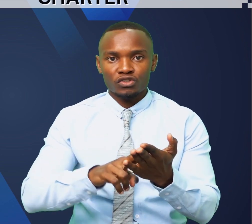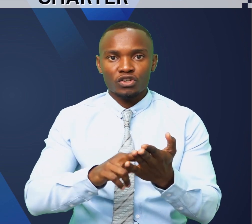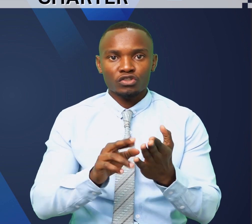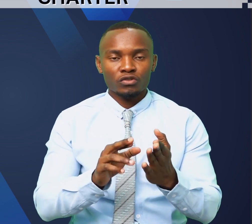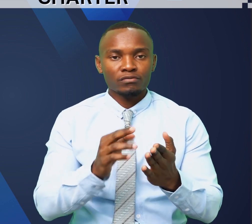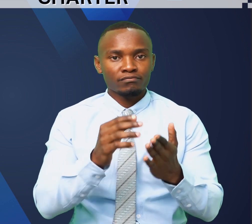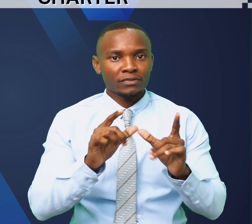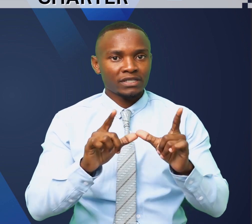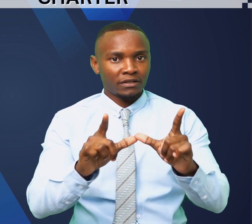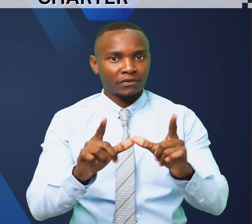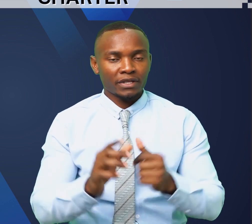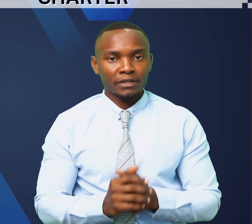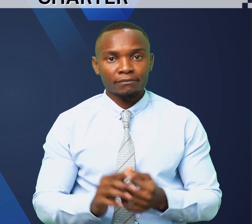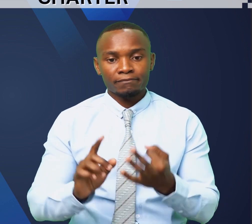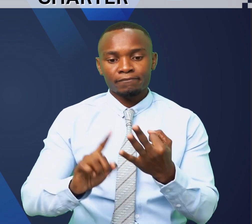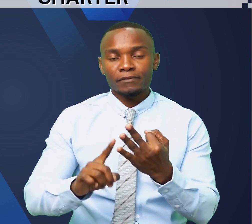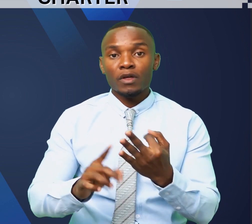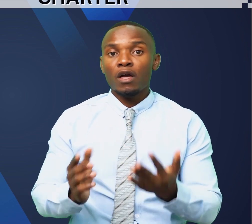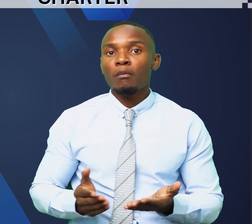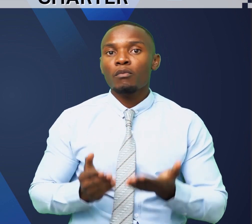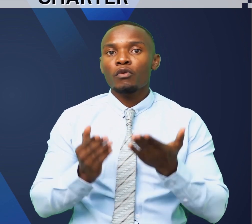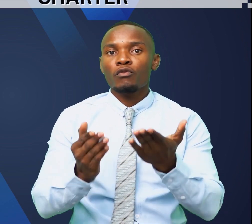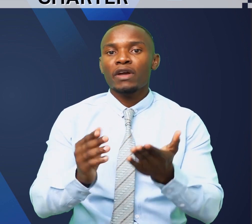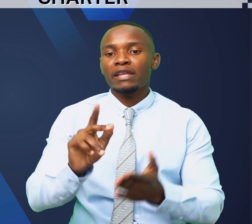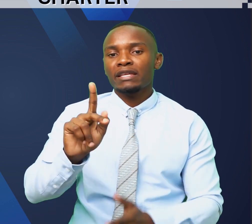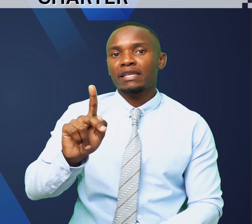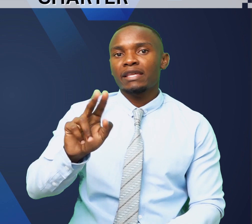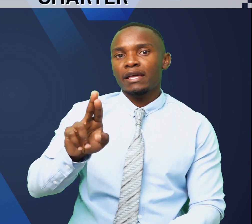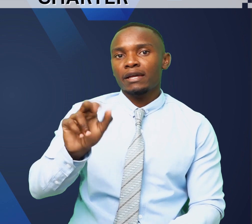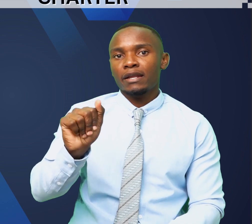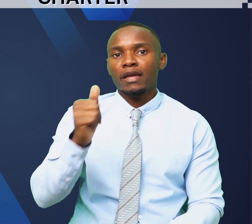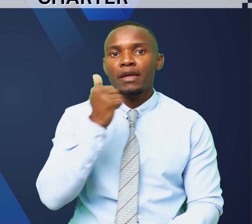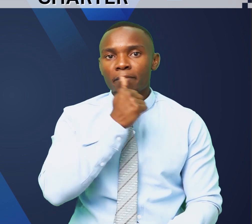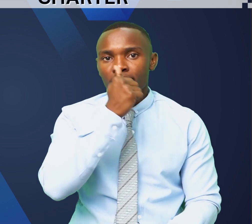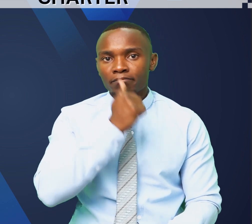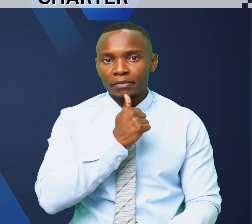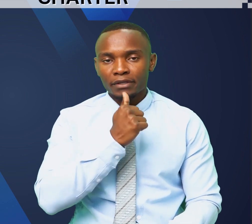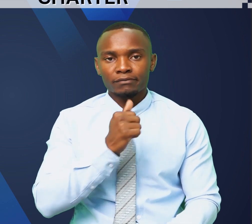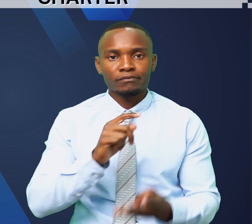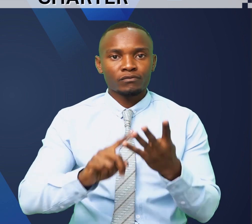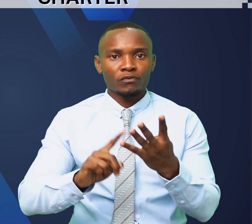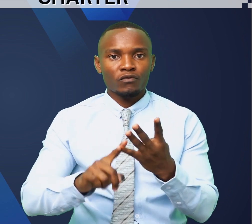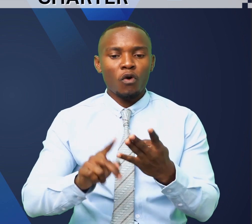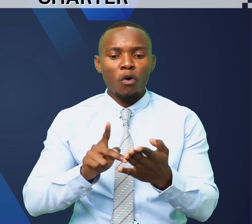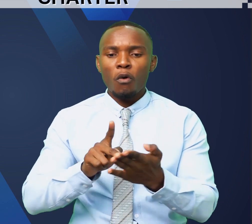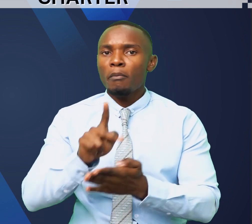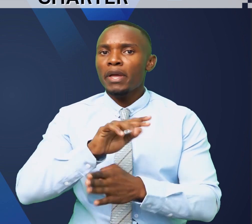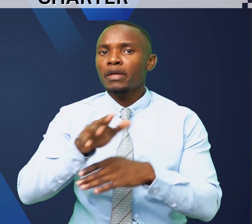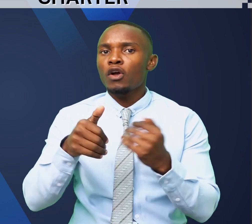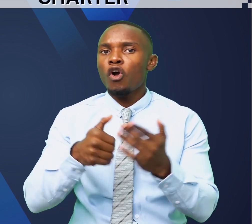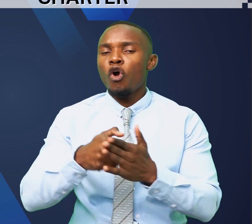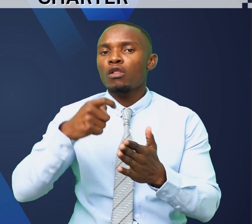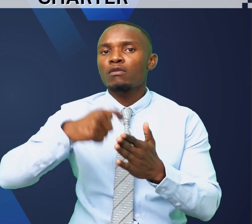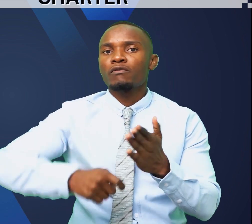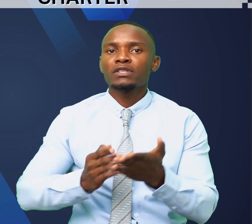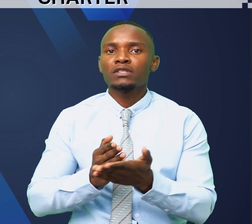3. Provide KRA PIN. 4. Payment of applicable fee through